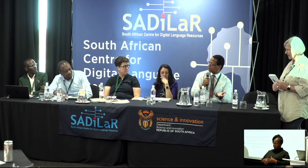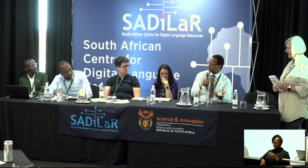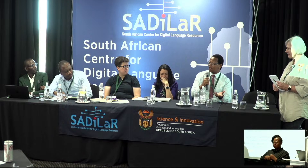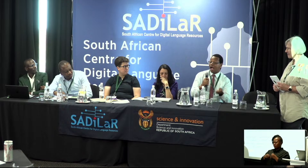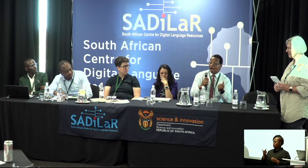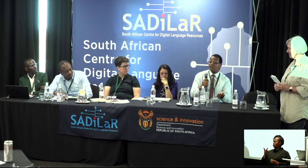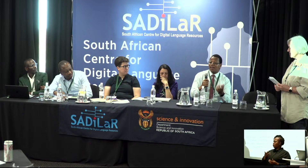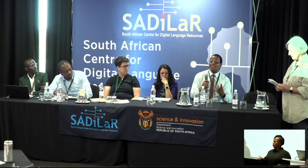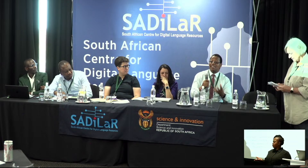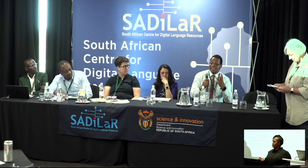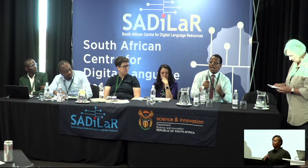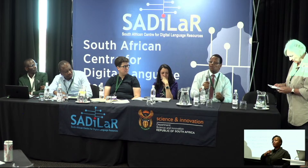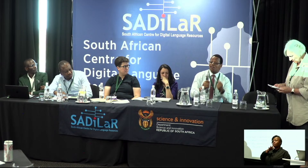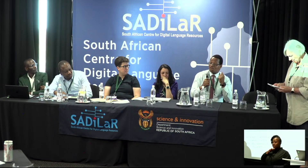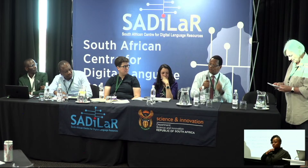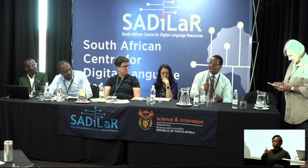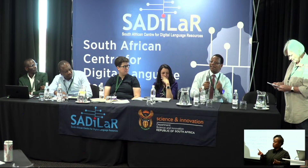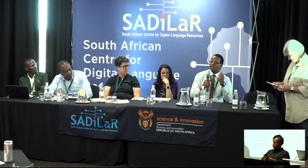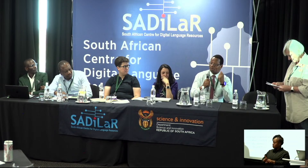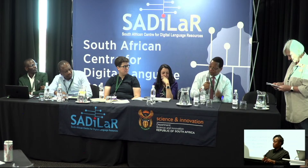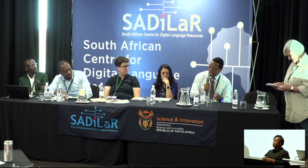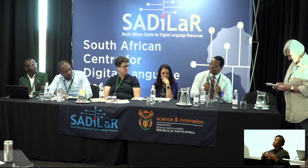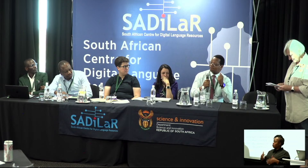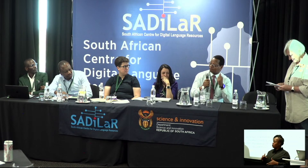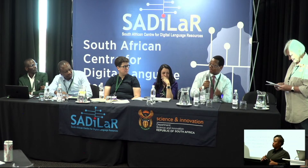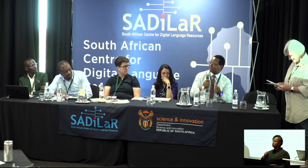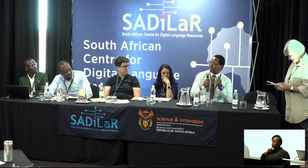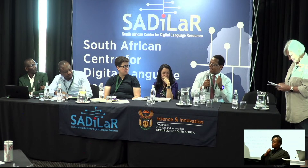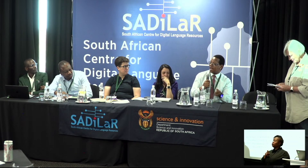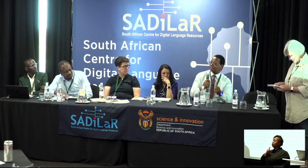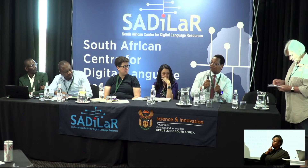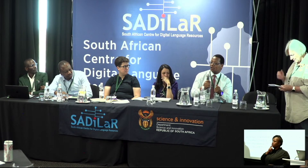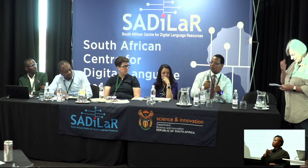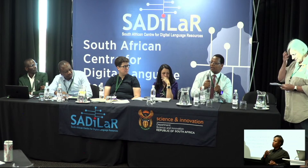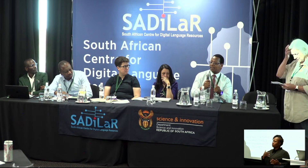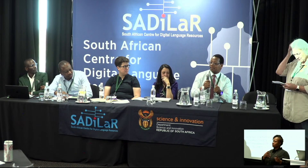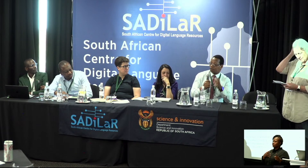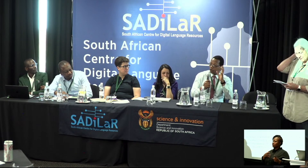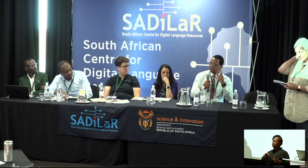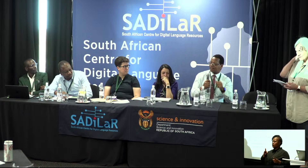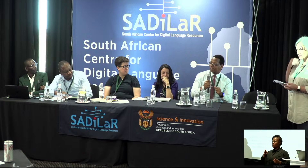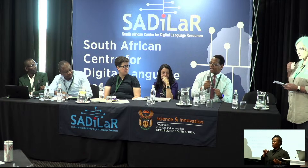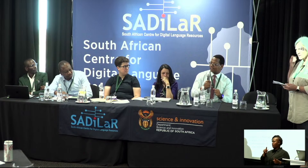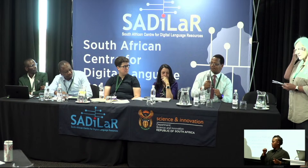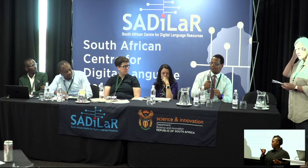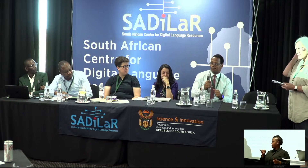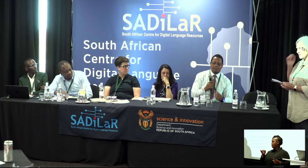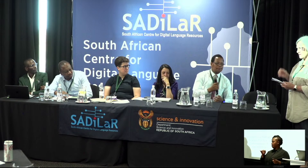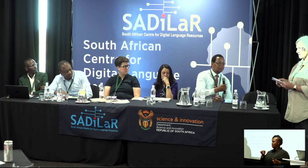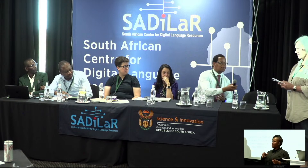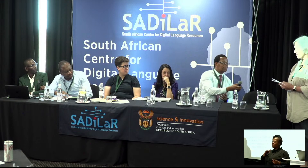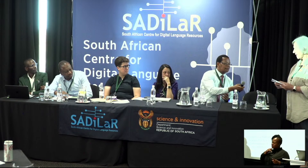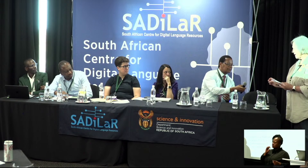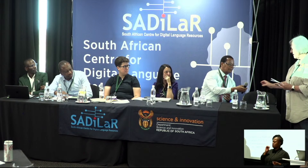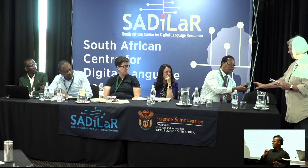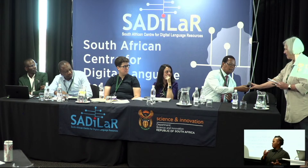in the Wikipedia. Afrikaans is actually very, very, very active on the wikis, if you look at the stats.